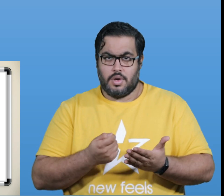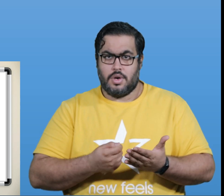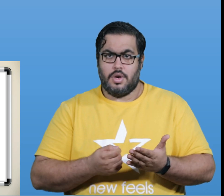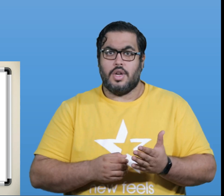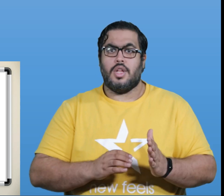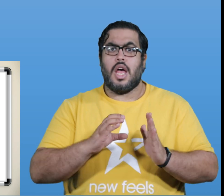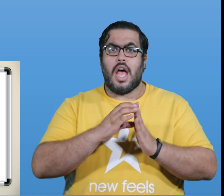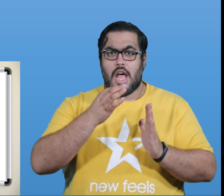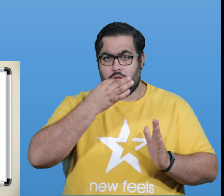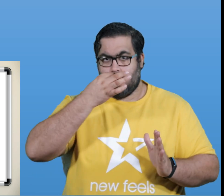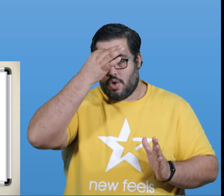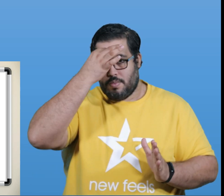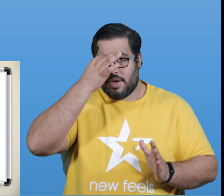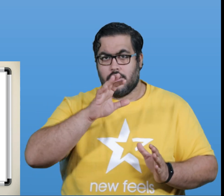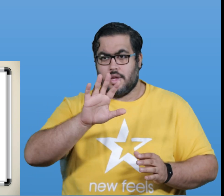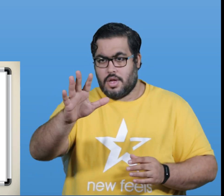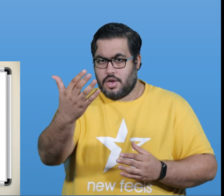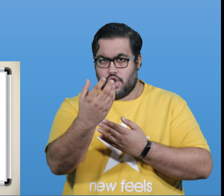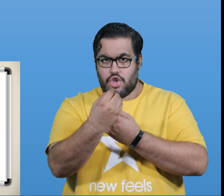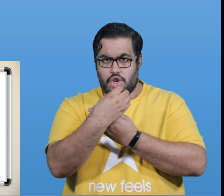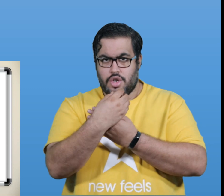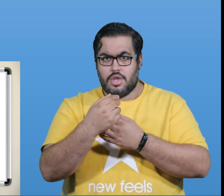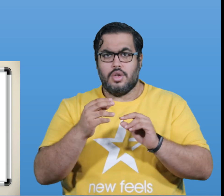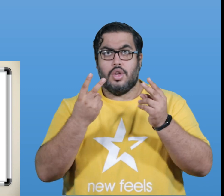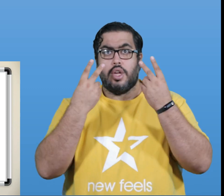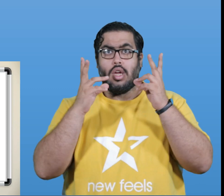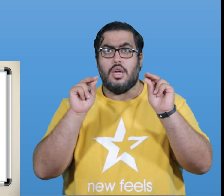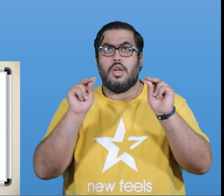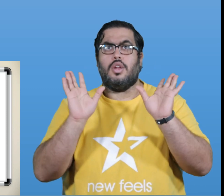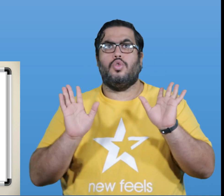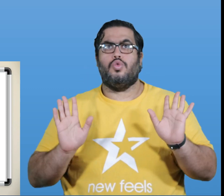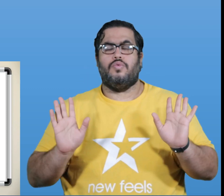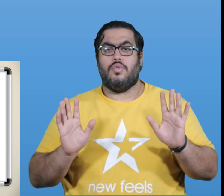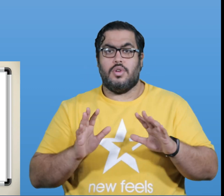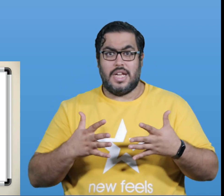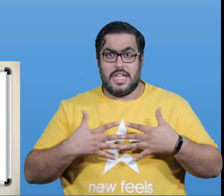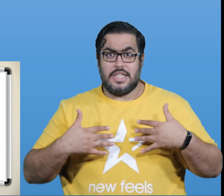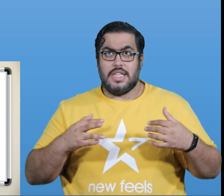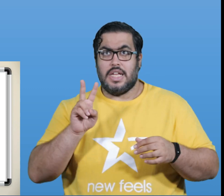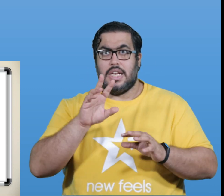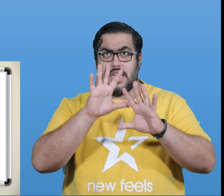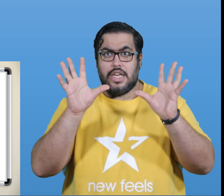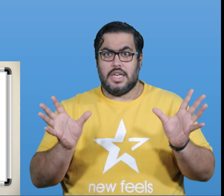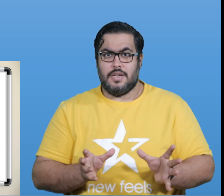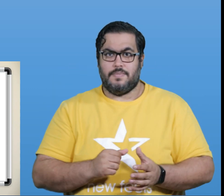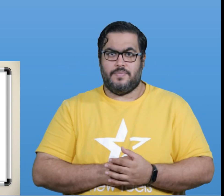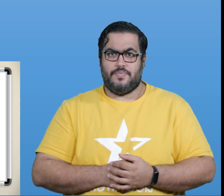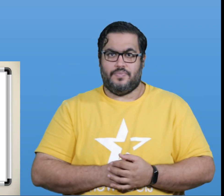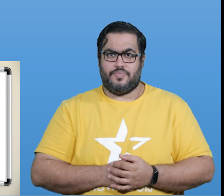that the reader have a vision of it. He can see it vividly and clearly. Okay, so this is what we want to